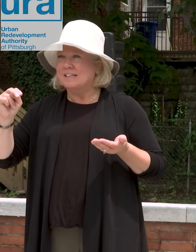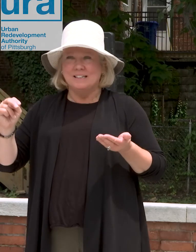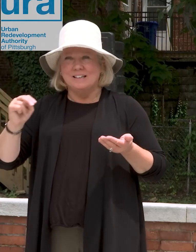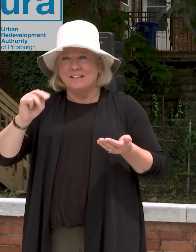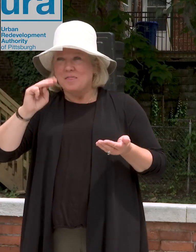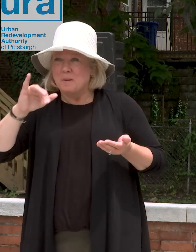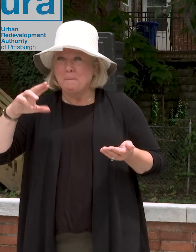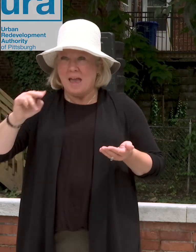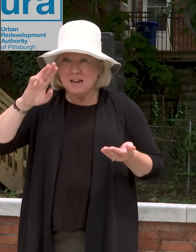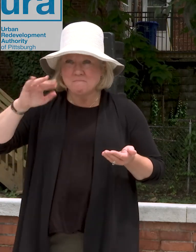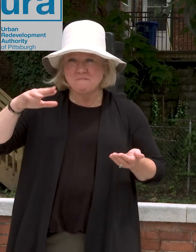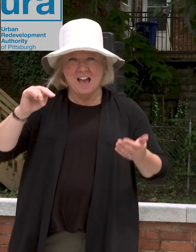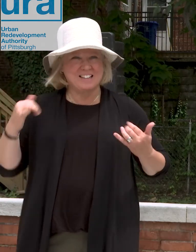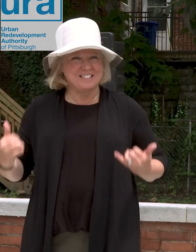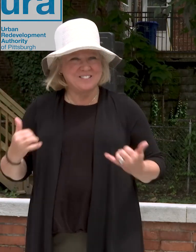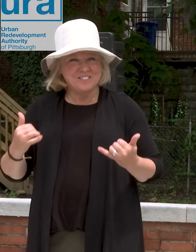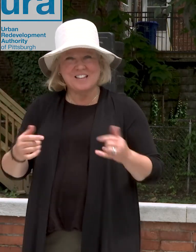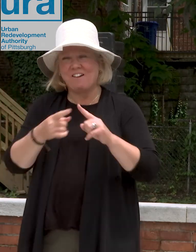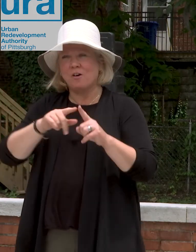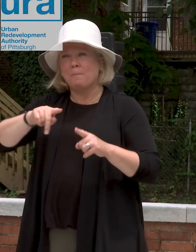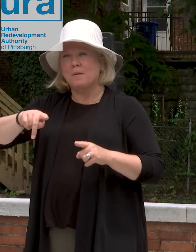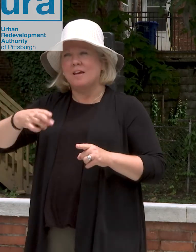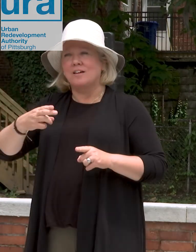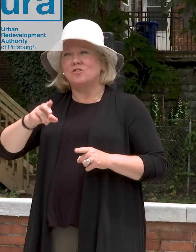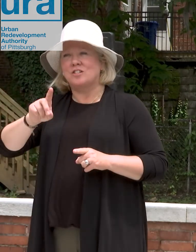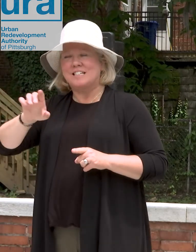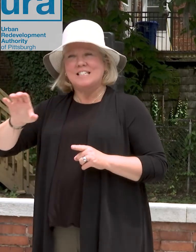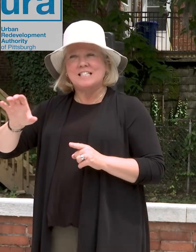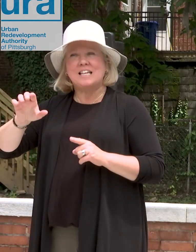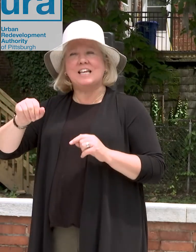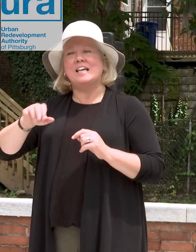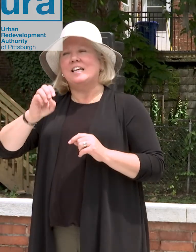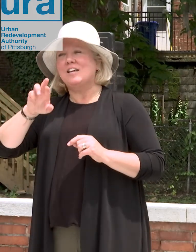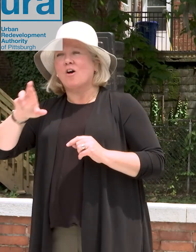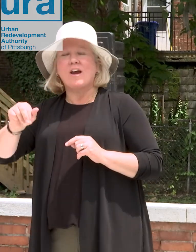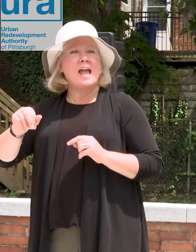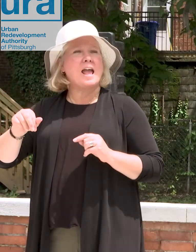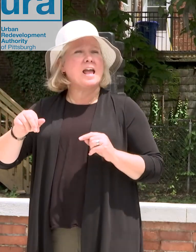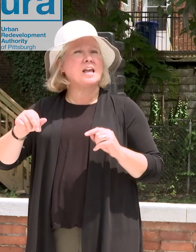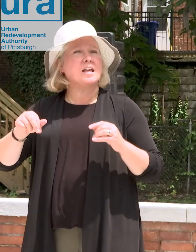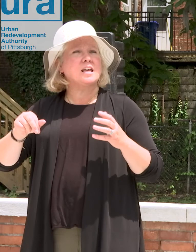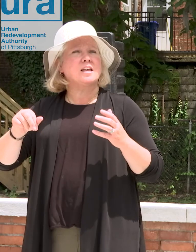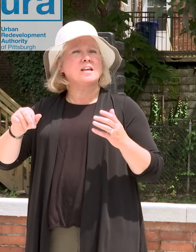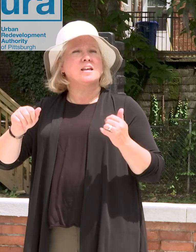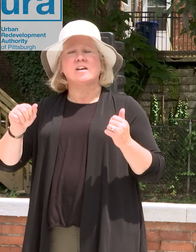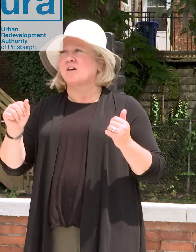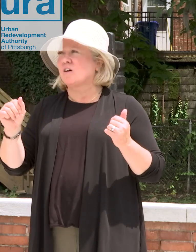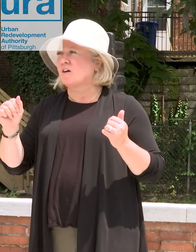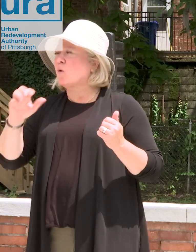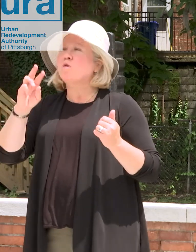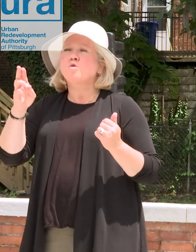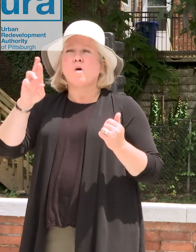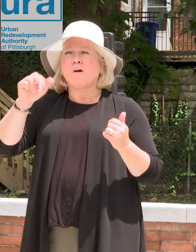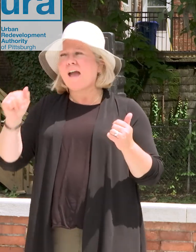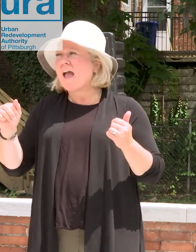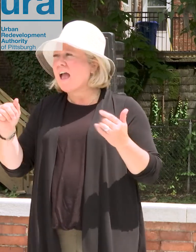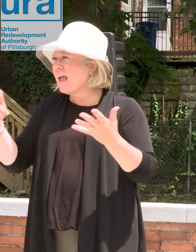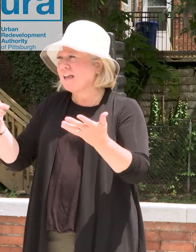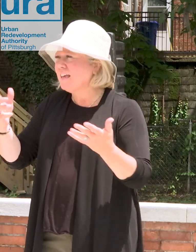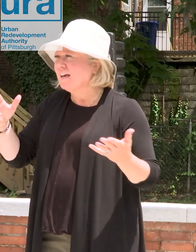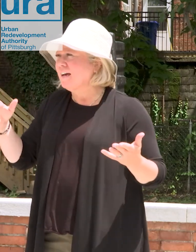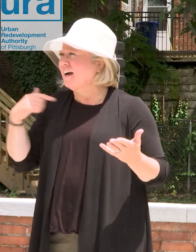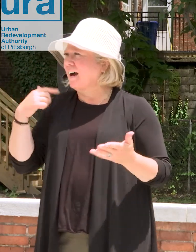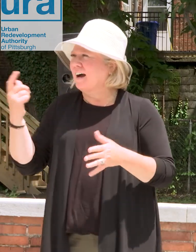here today from the PHDC, from the URA, what else? We're going to take you in the land bank, we're going to put you all different